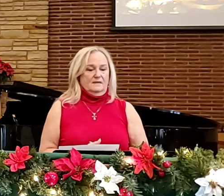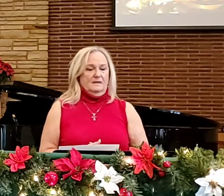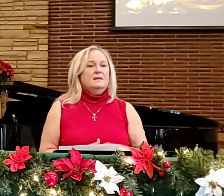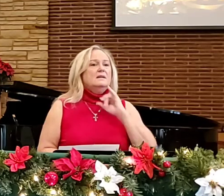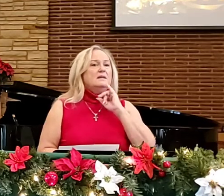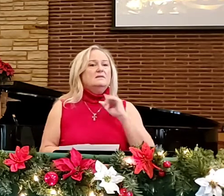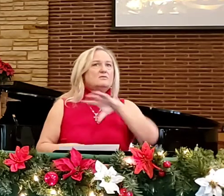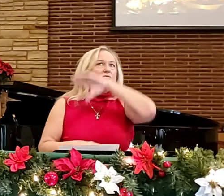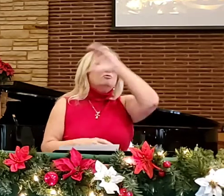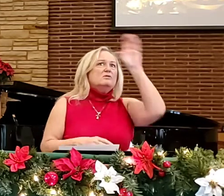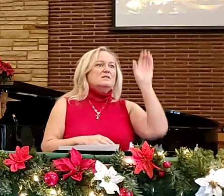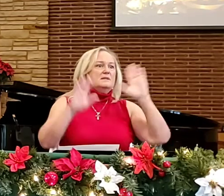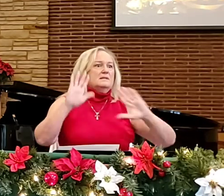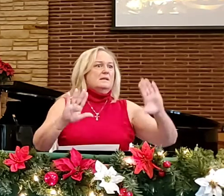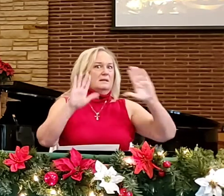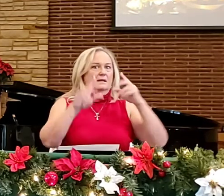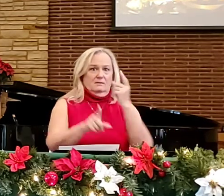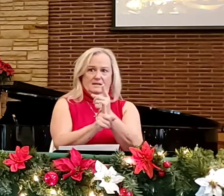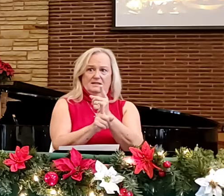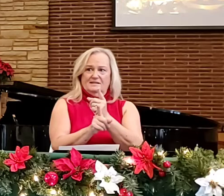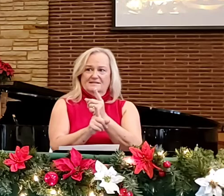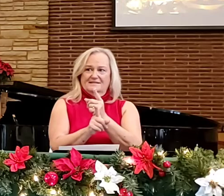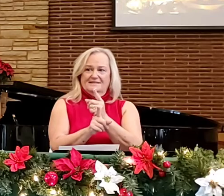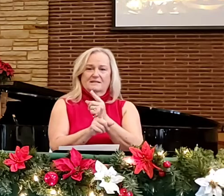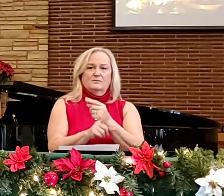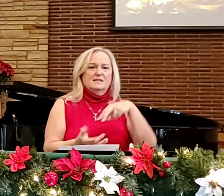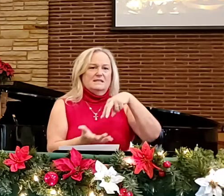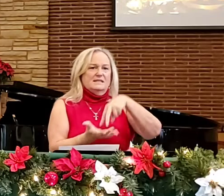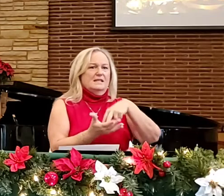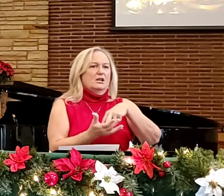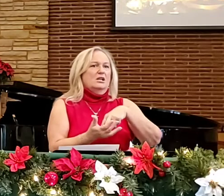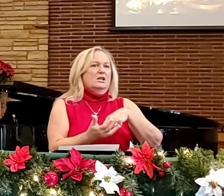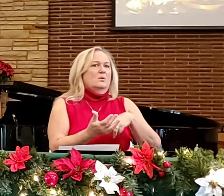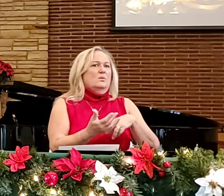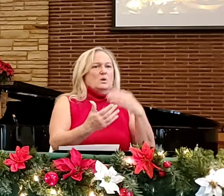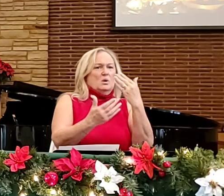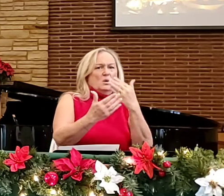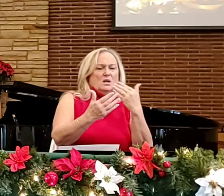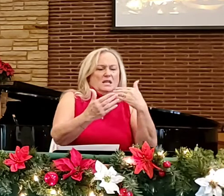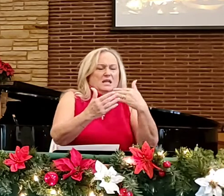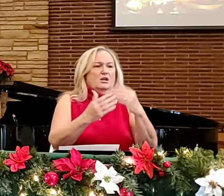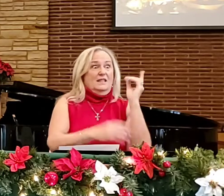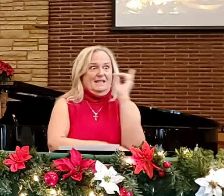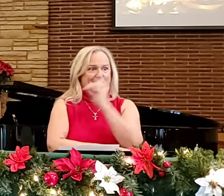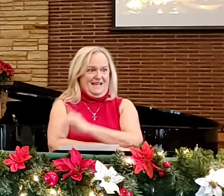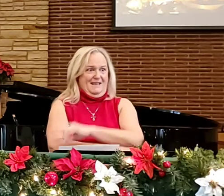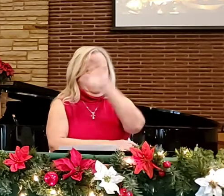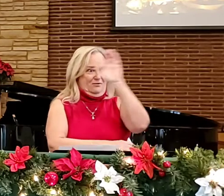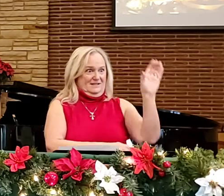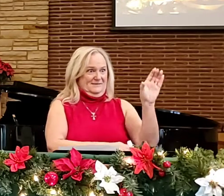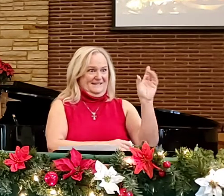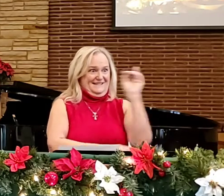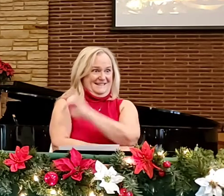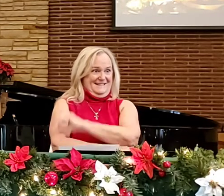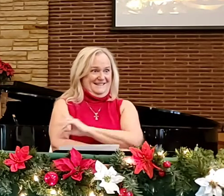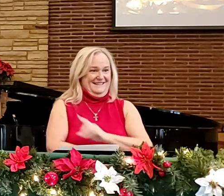It is Christmas Sunday, right? We stand on the brink of the day, Christmas